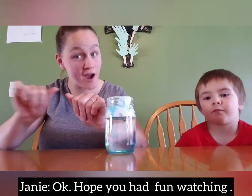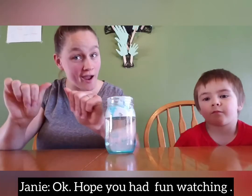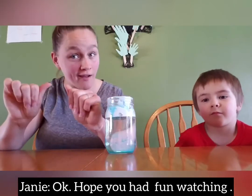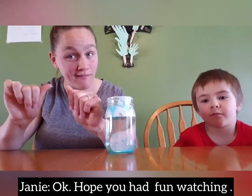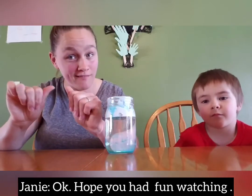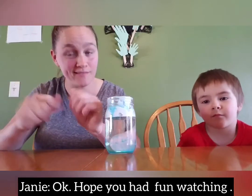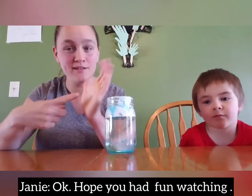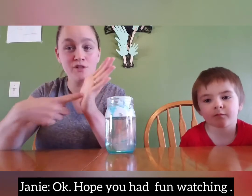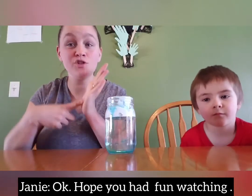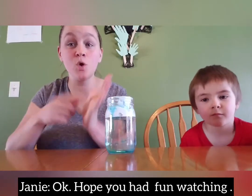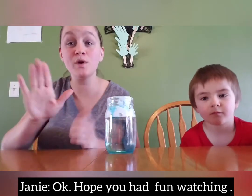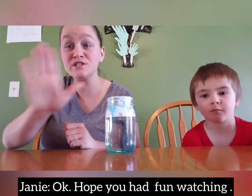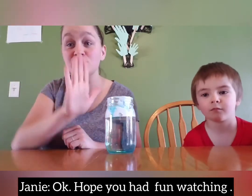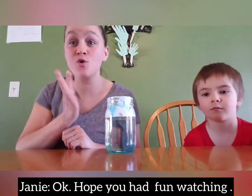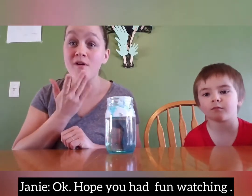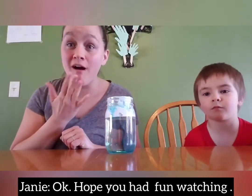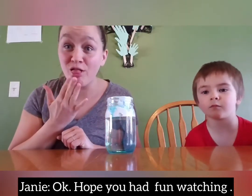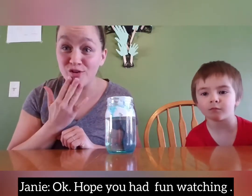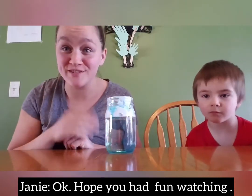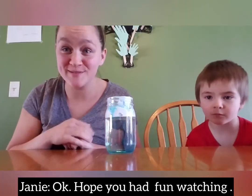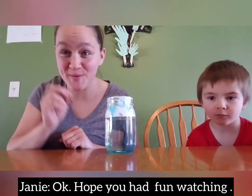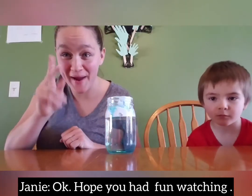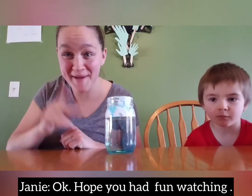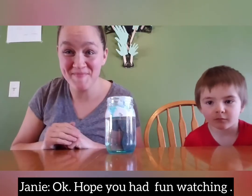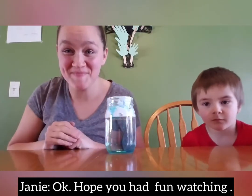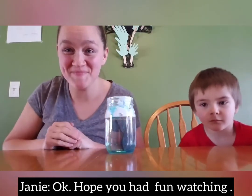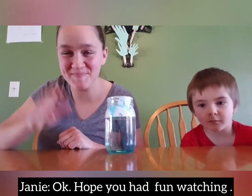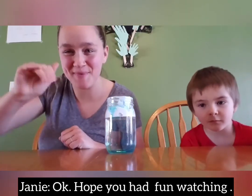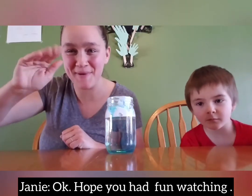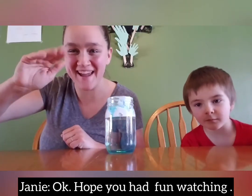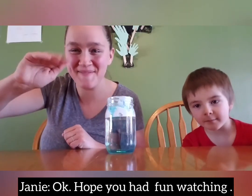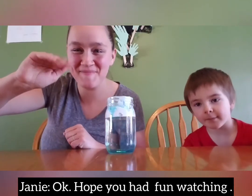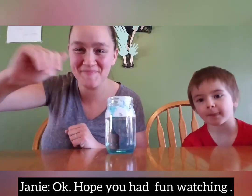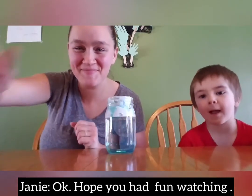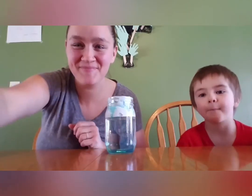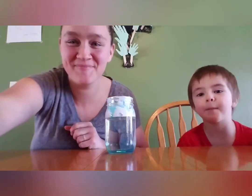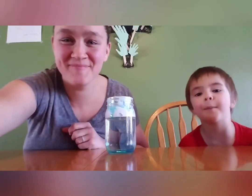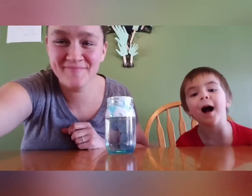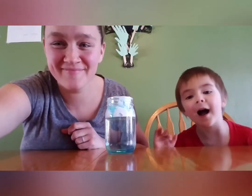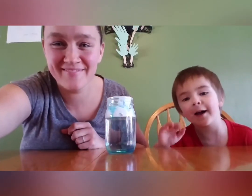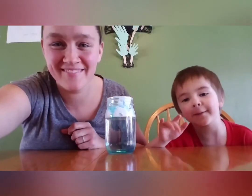Show us your colors. Okay? Bye-bye. Bye-bye.